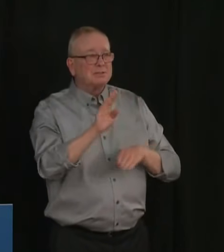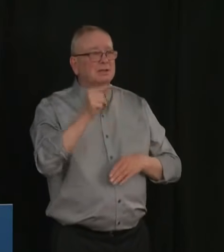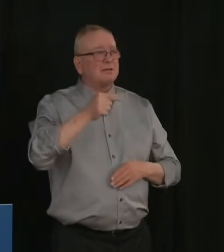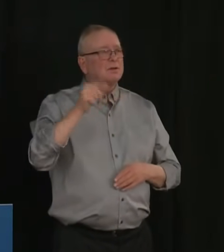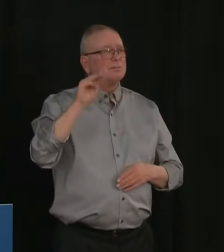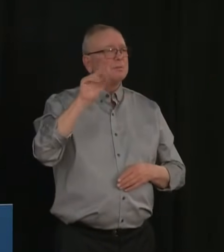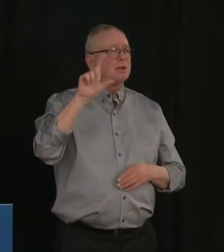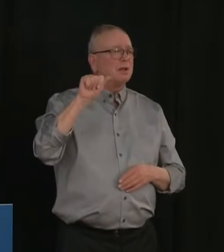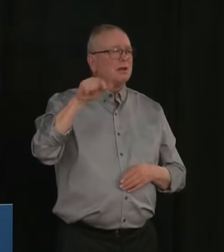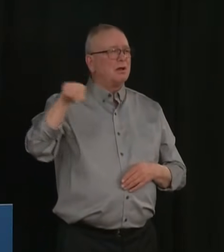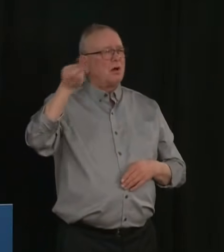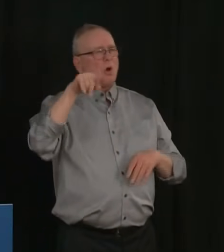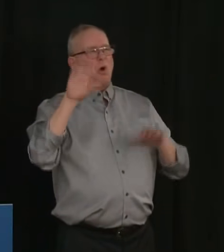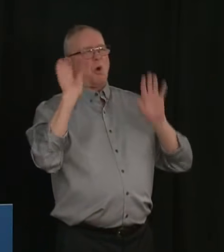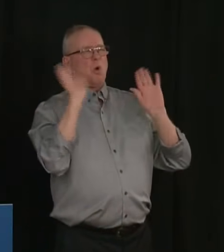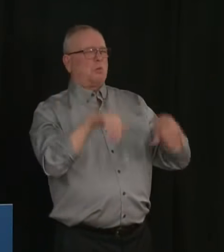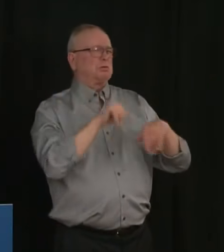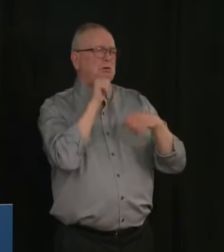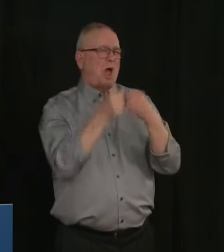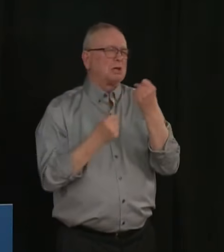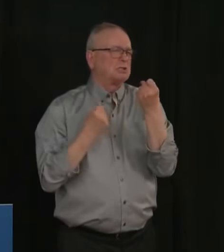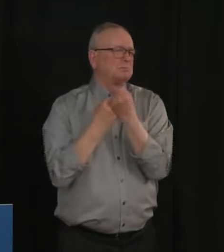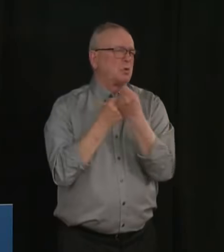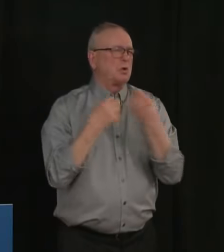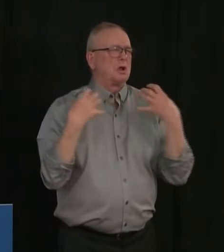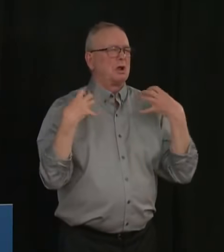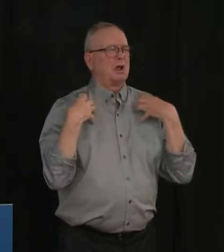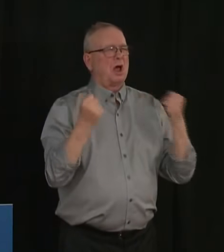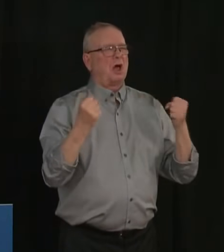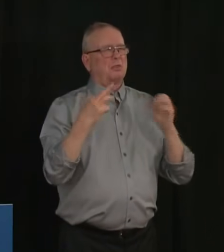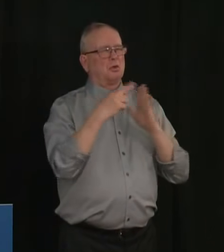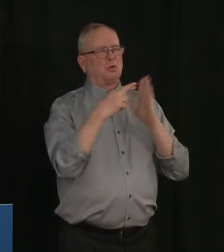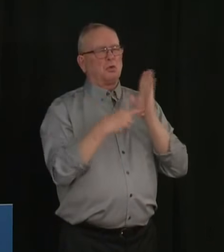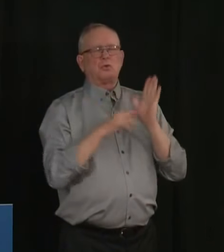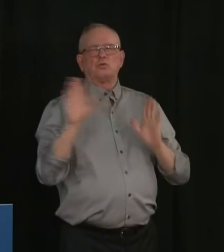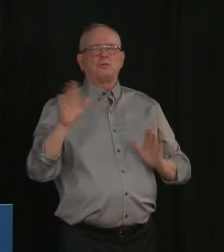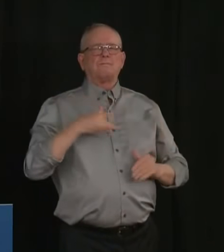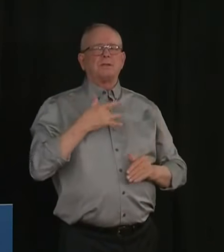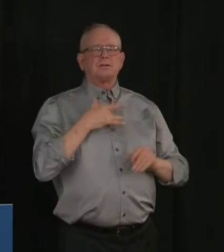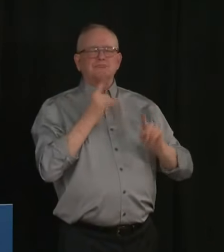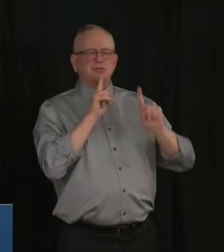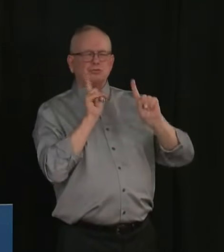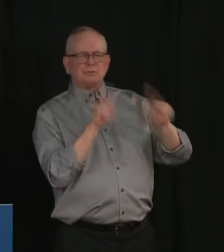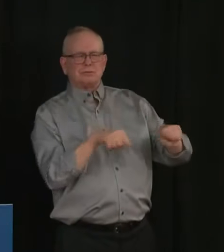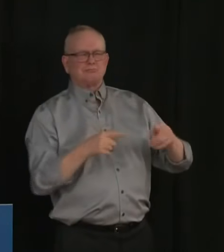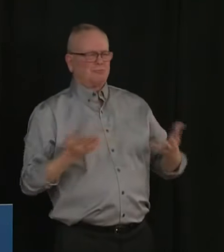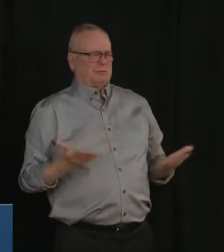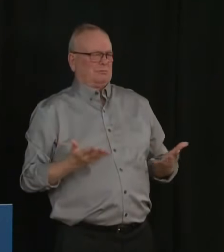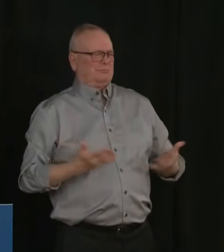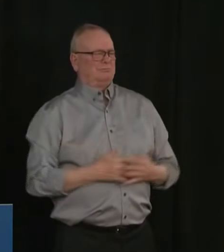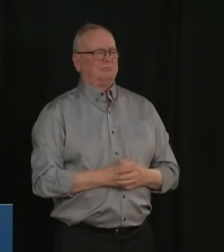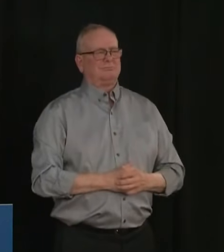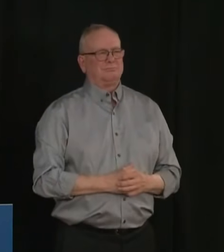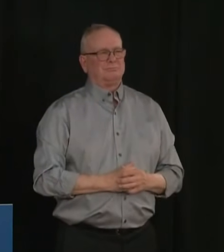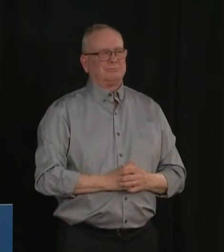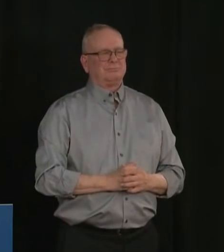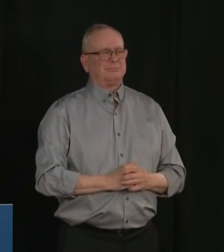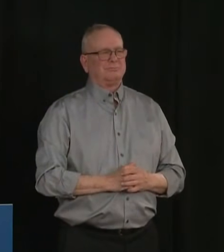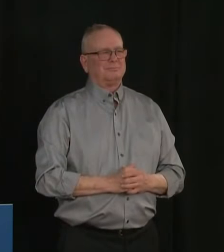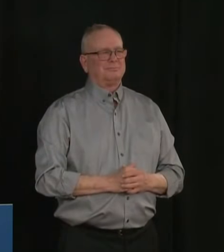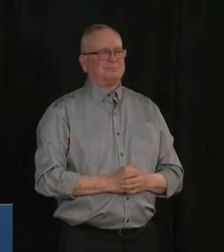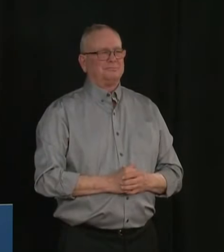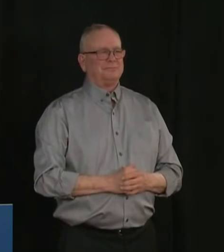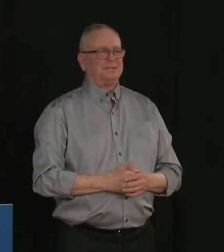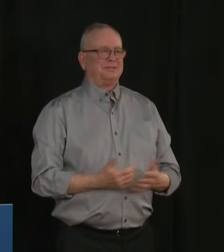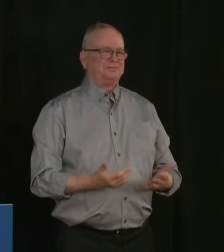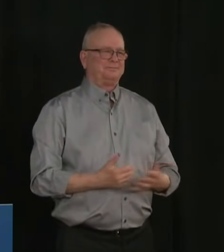health measures that you are proposing to keep people safe? I think that to me what it means